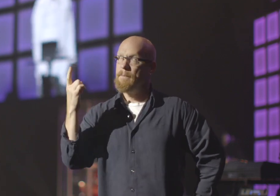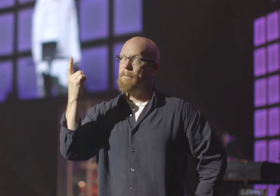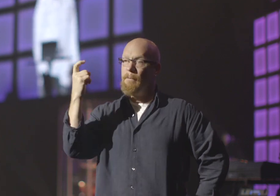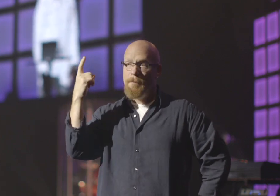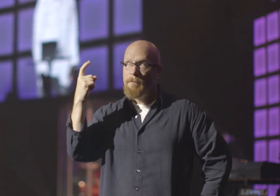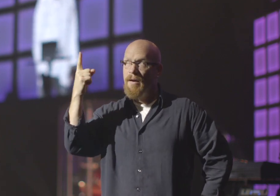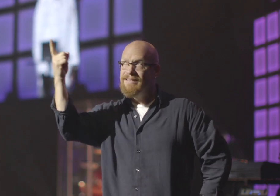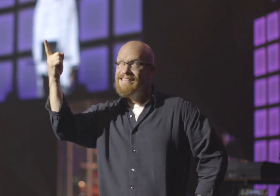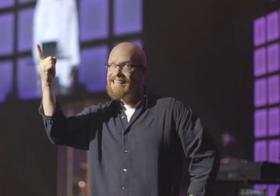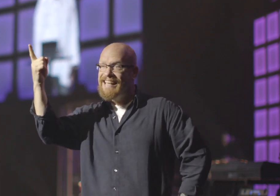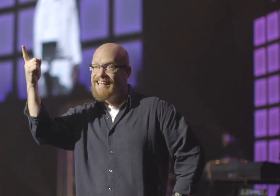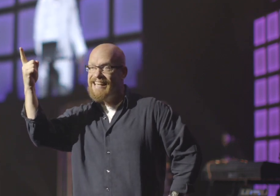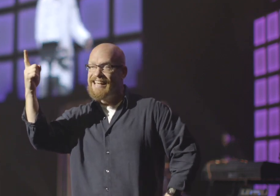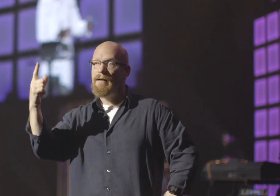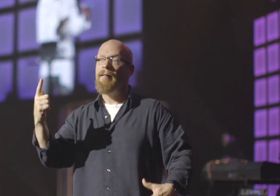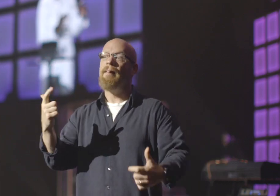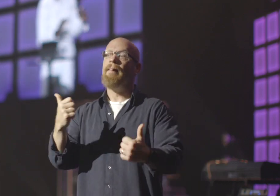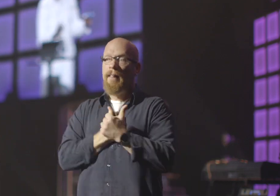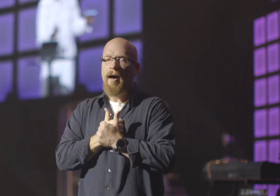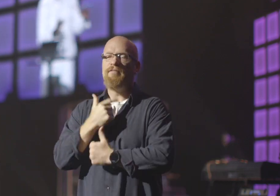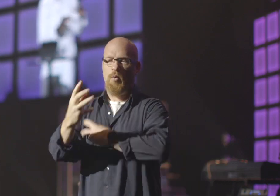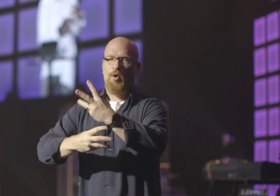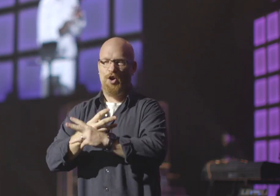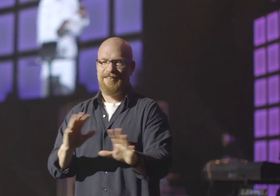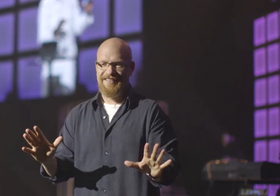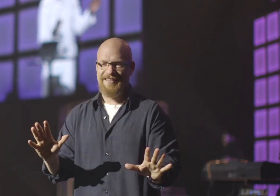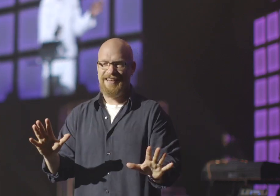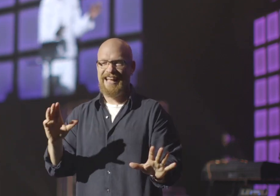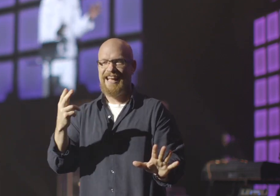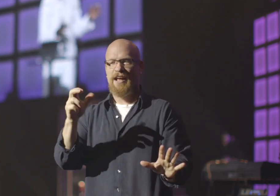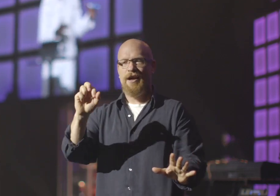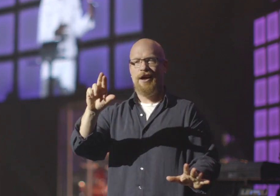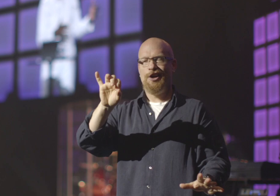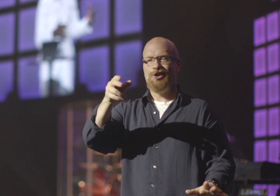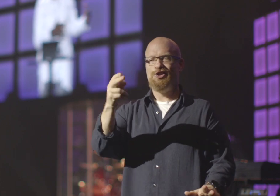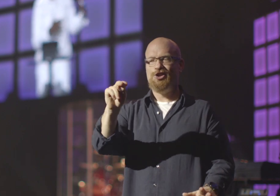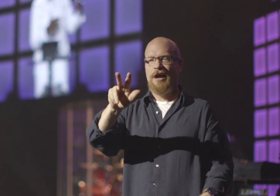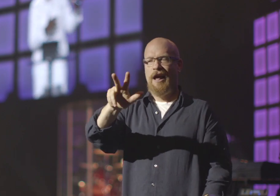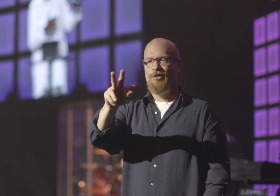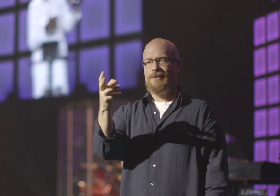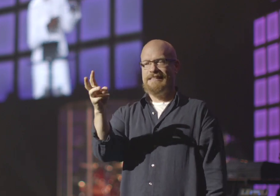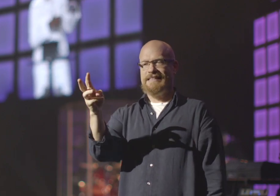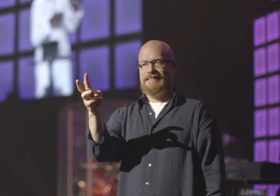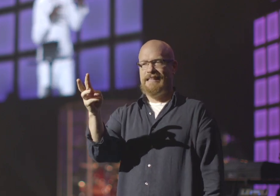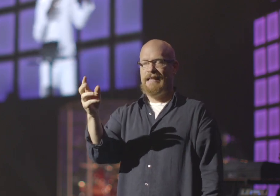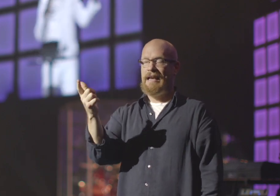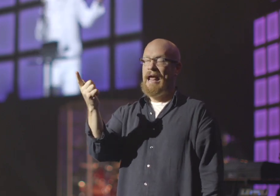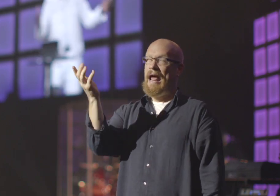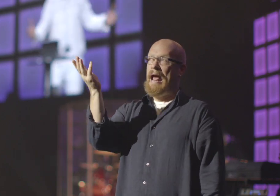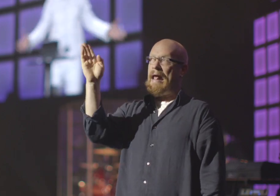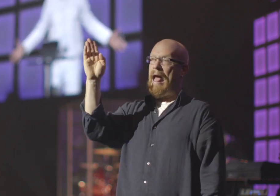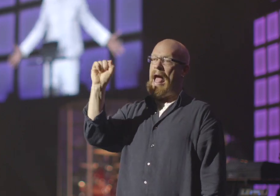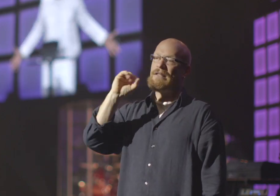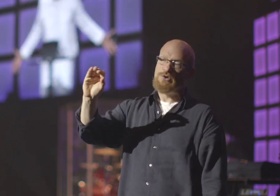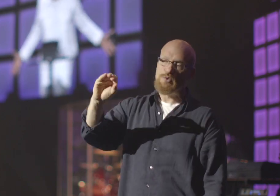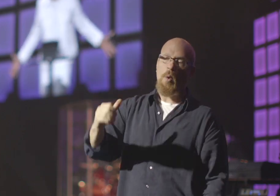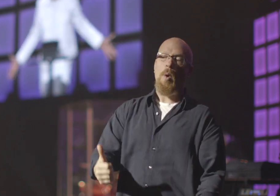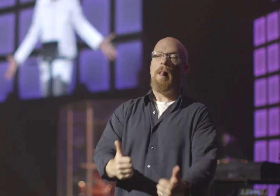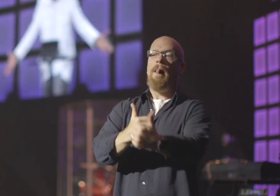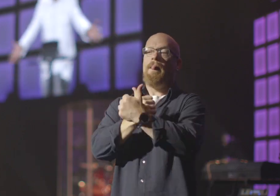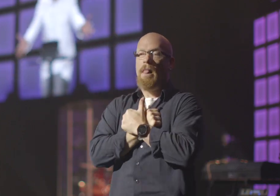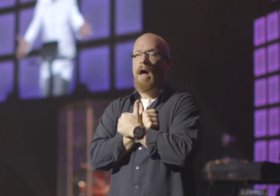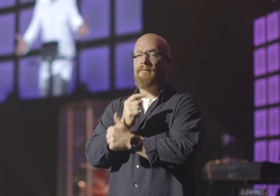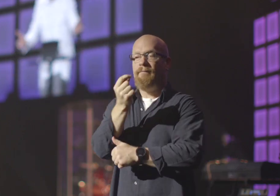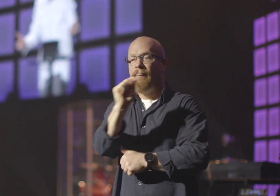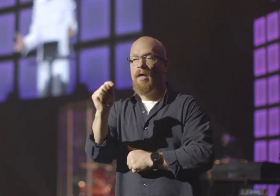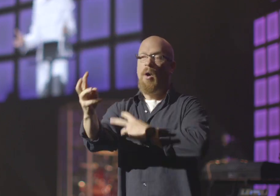world. You know that scripture where in John 3:16-17, God so loved the world that he